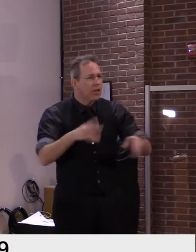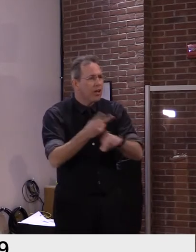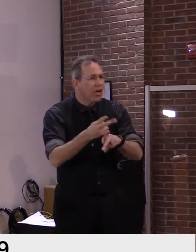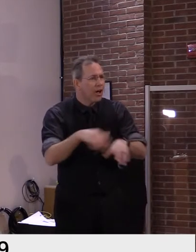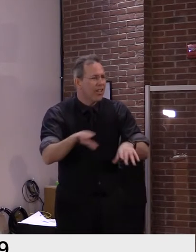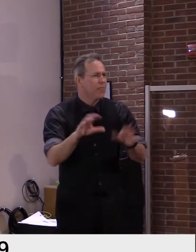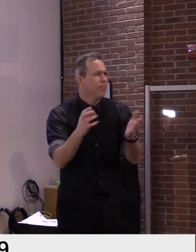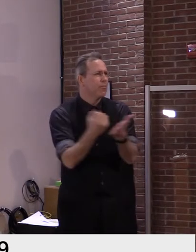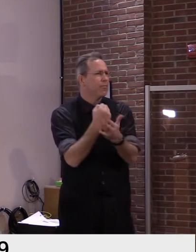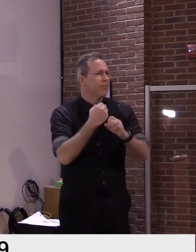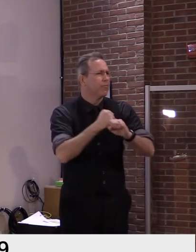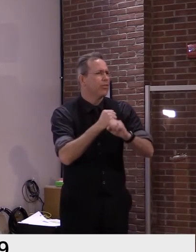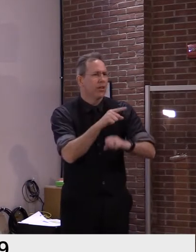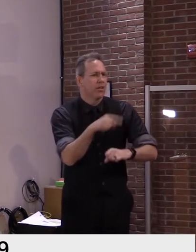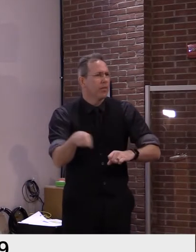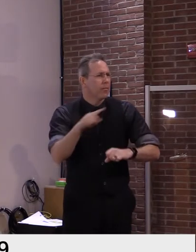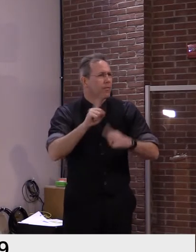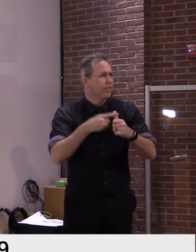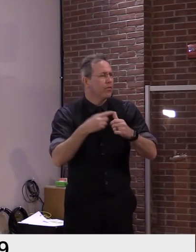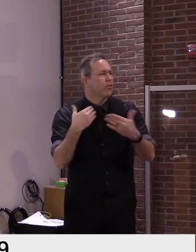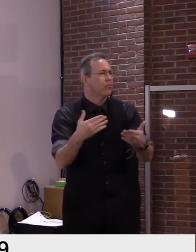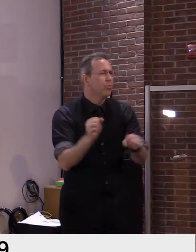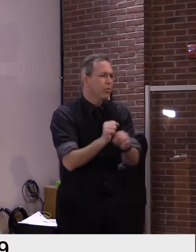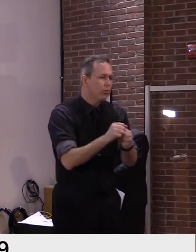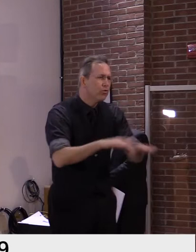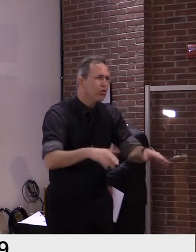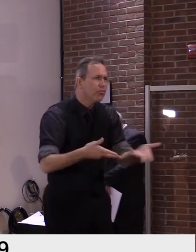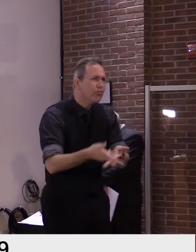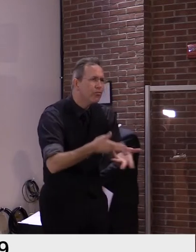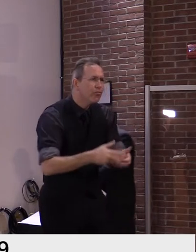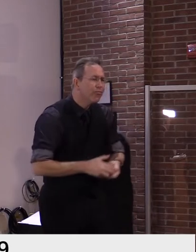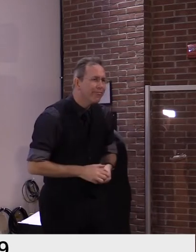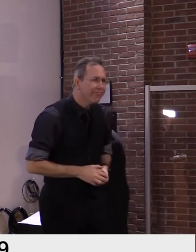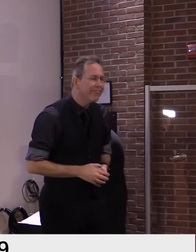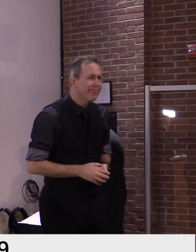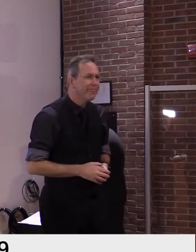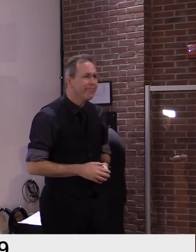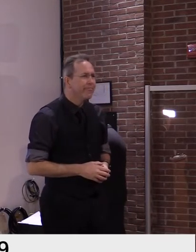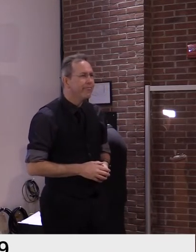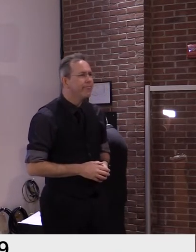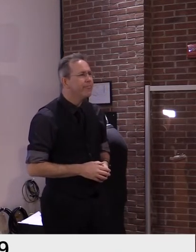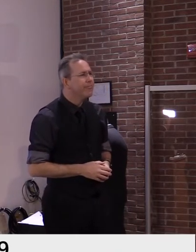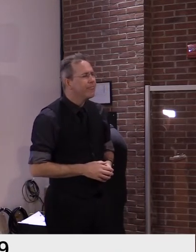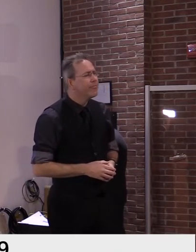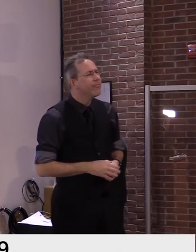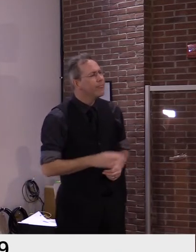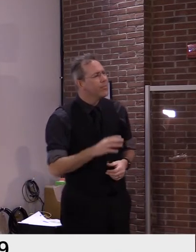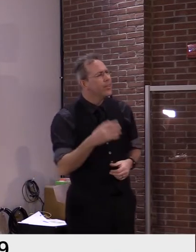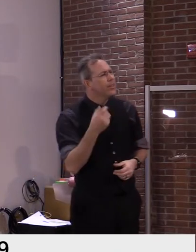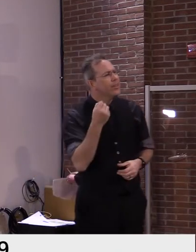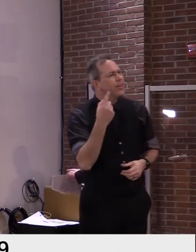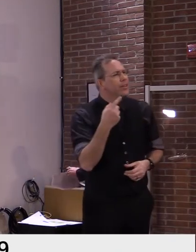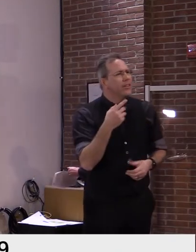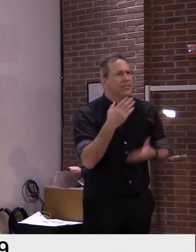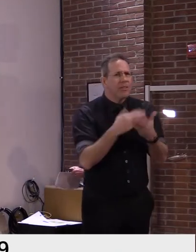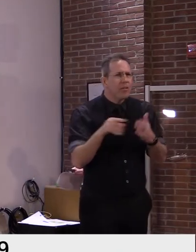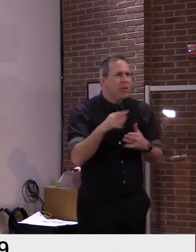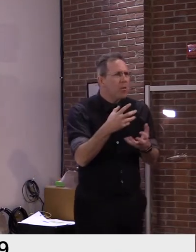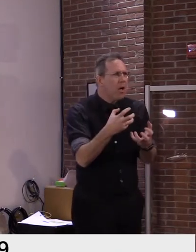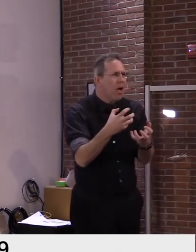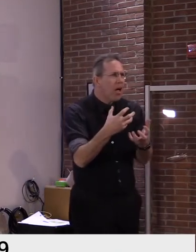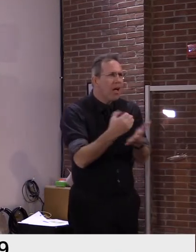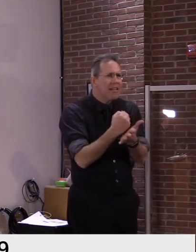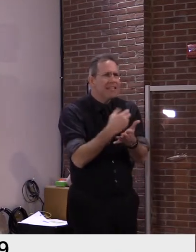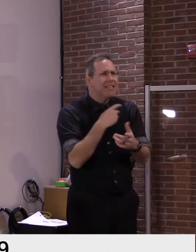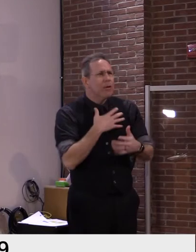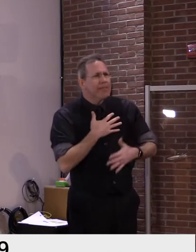into in-person instruction. But this was a major hurdle, and we feel that it was necessary. But we wanted to take care of the most vulnerable first,